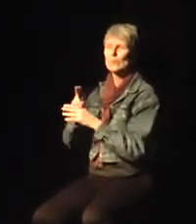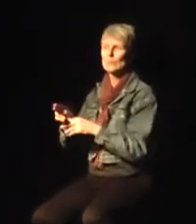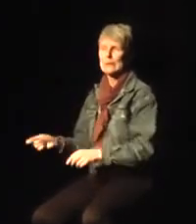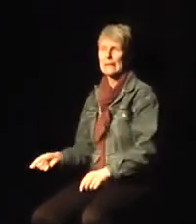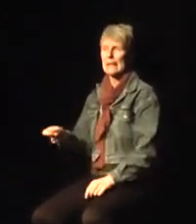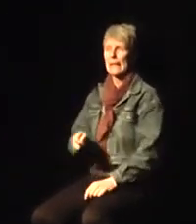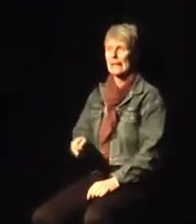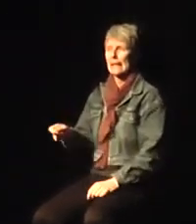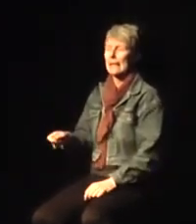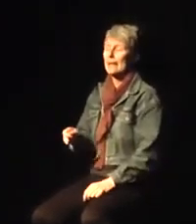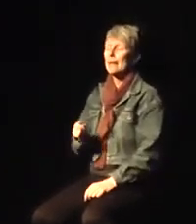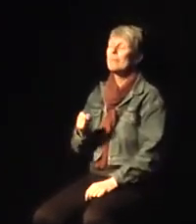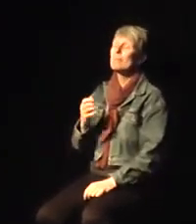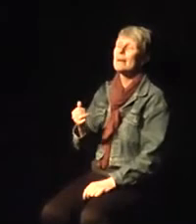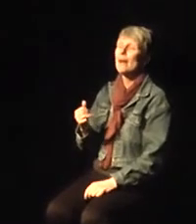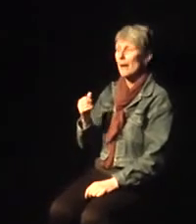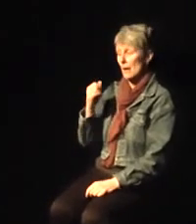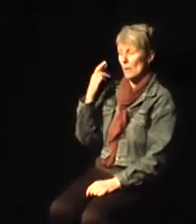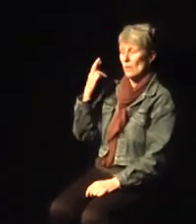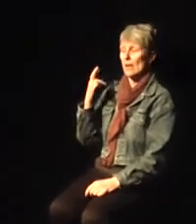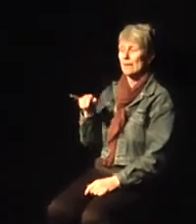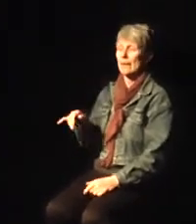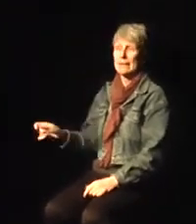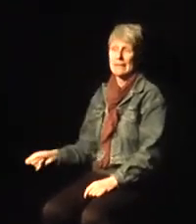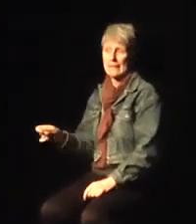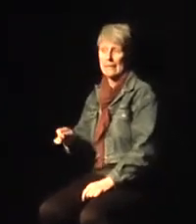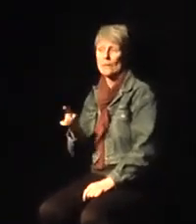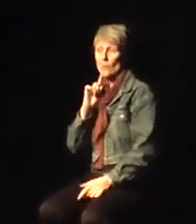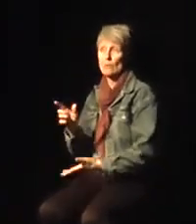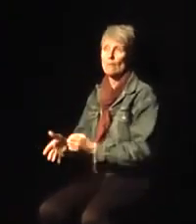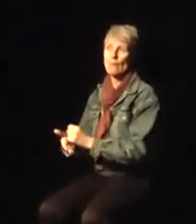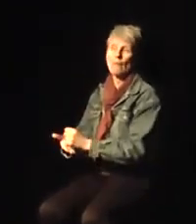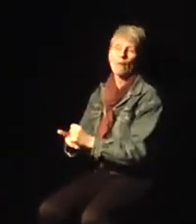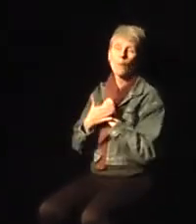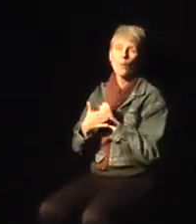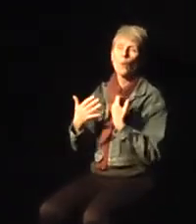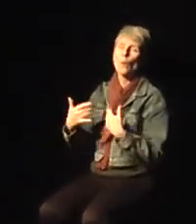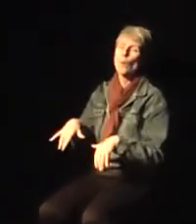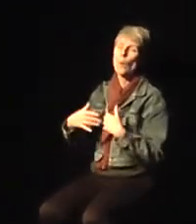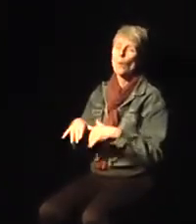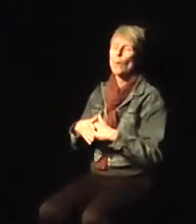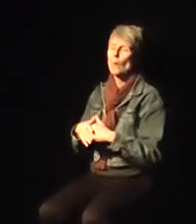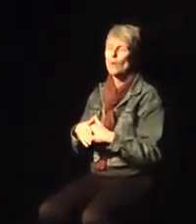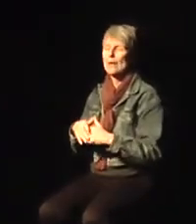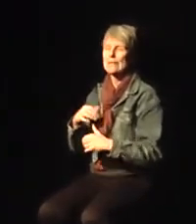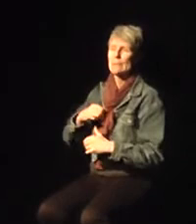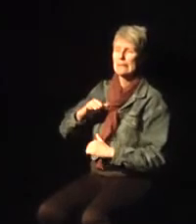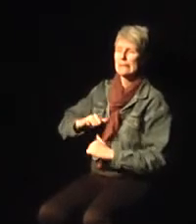I don't realize at this time what a saving grace the cane would actually be. I wrestle with